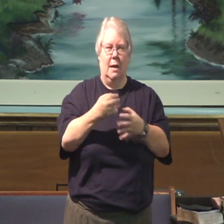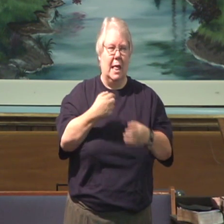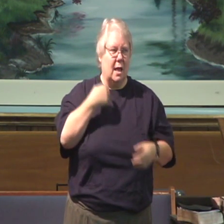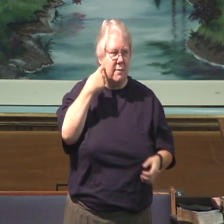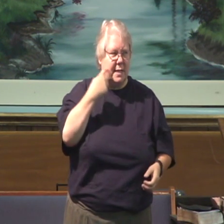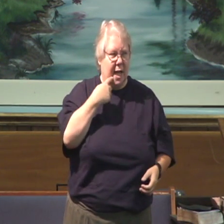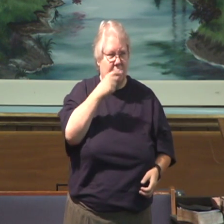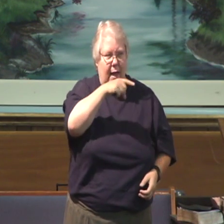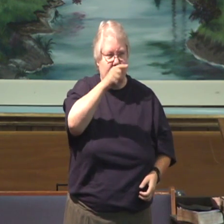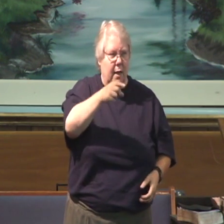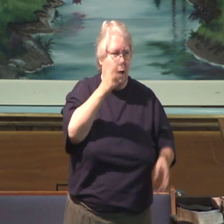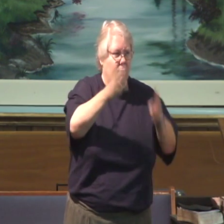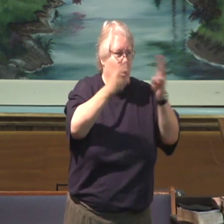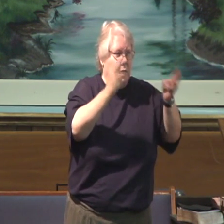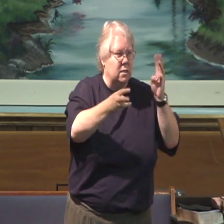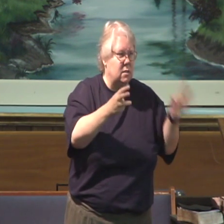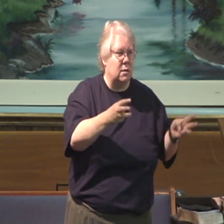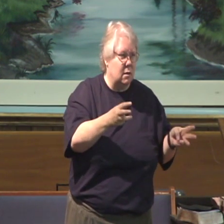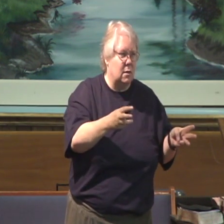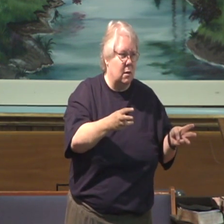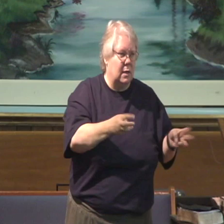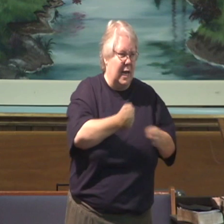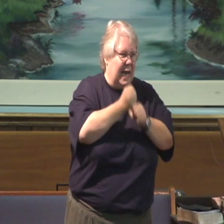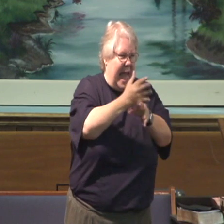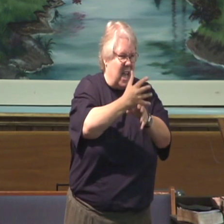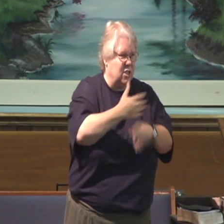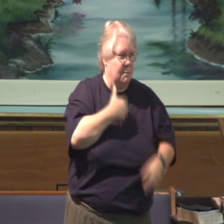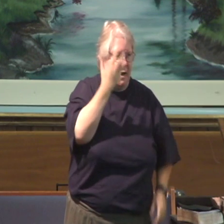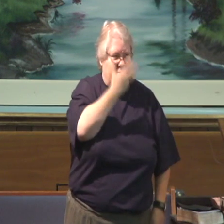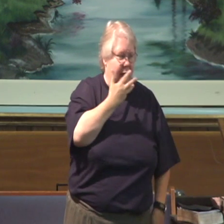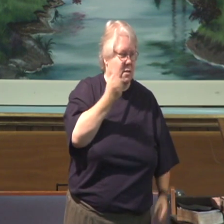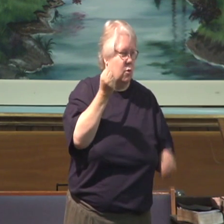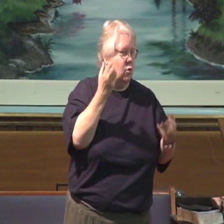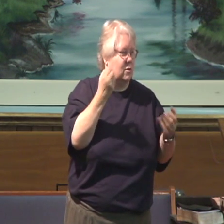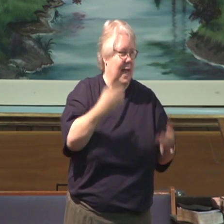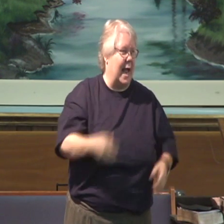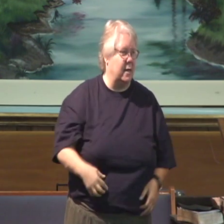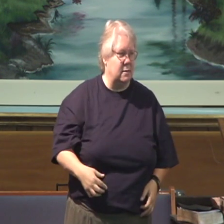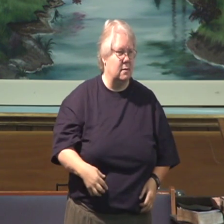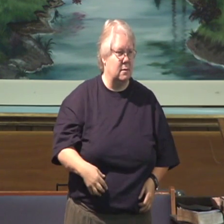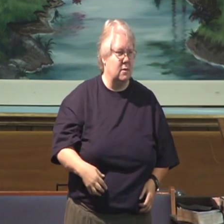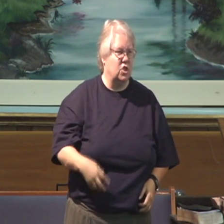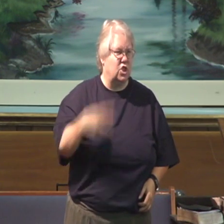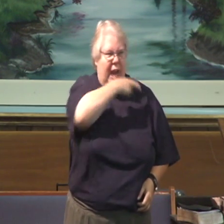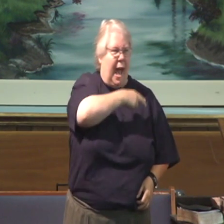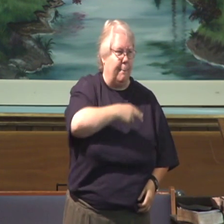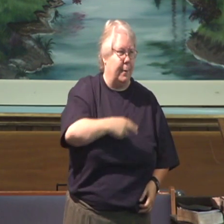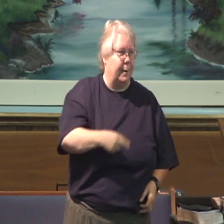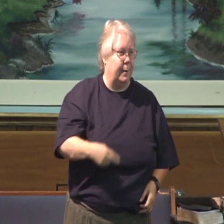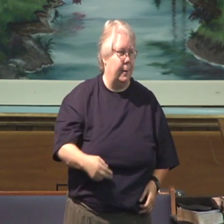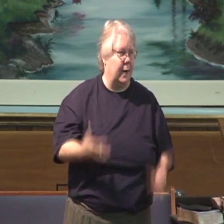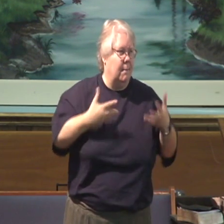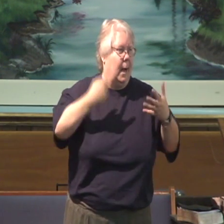Many of the deaf out there I've witnessed have lashed in my face from saying, shut up! Leave me